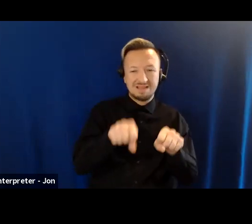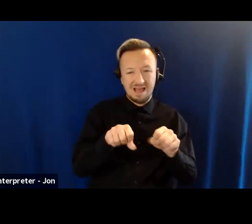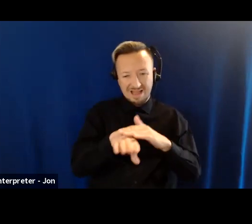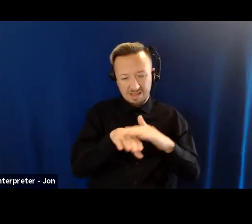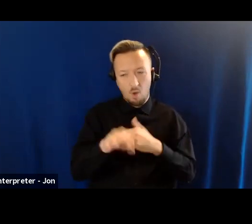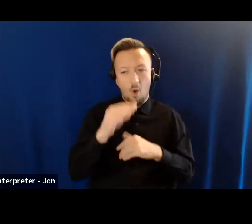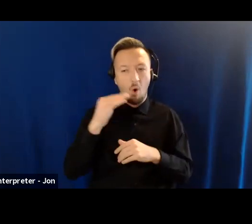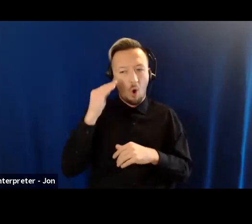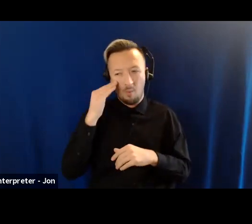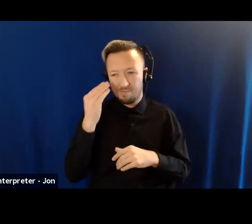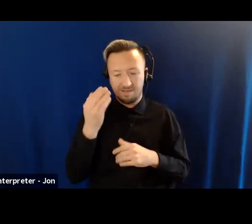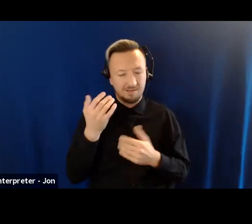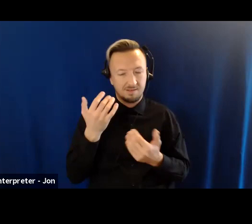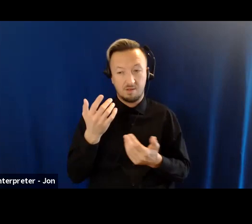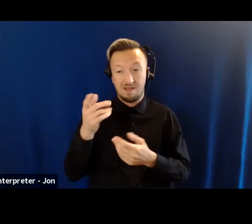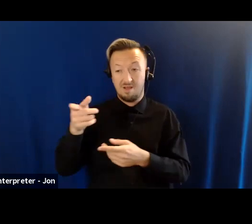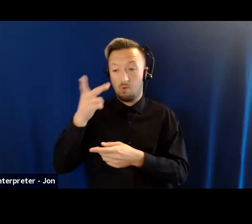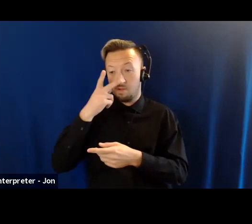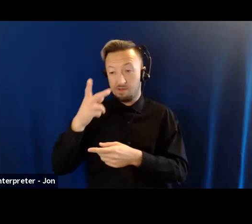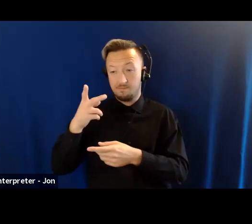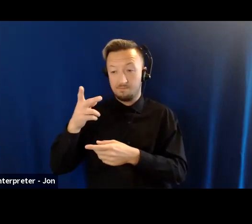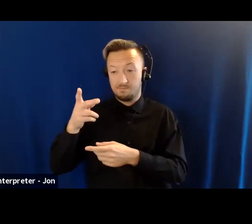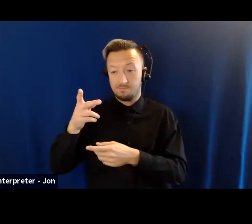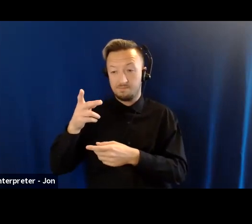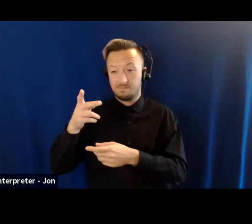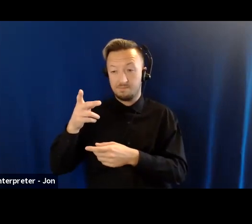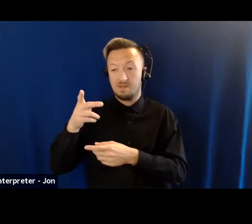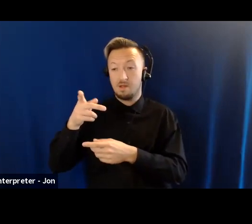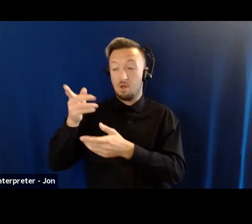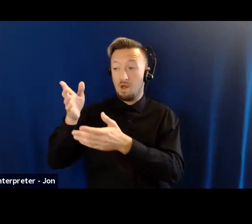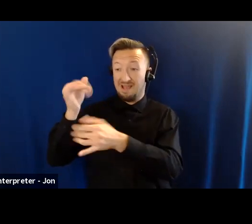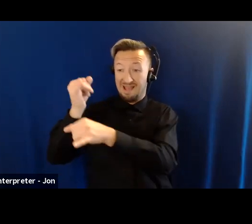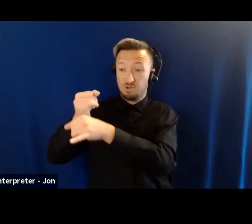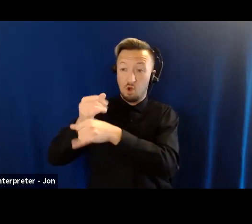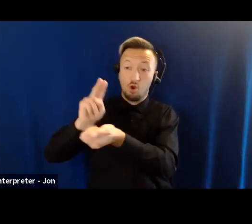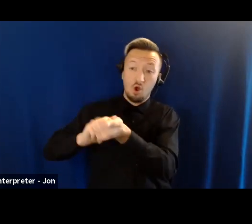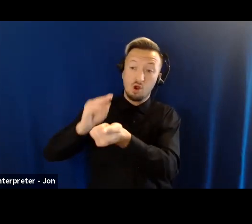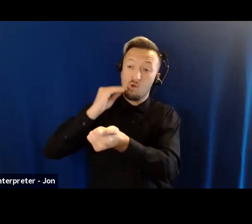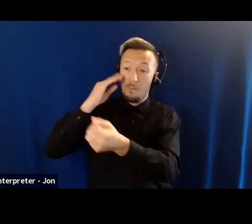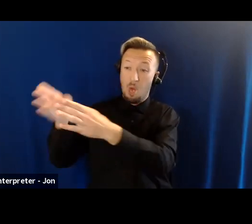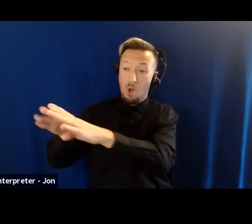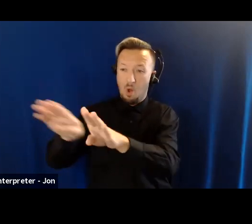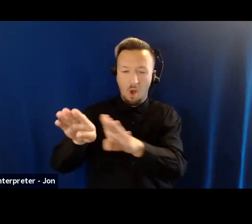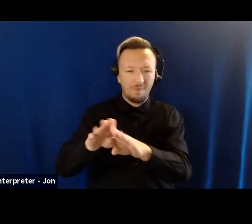of institutions being shut down only to see brothers and sisters end up on the streets, in jails, and shelters?